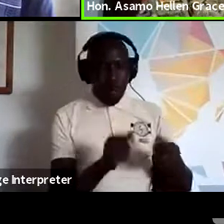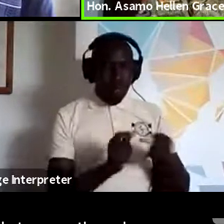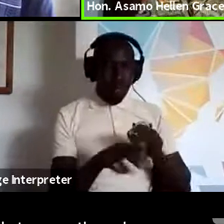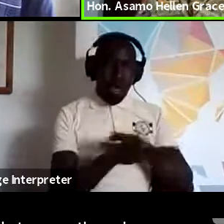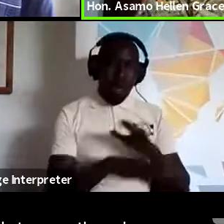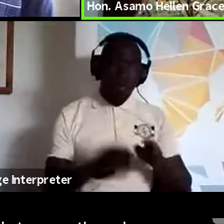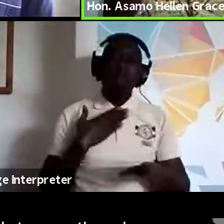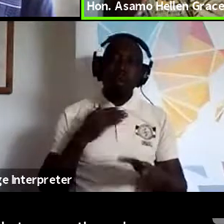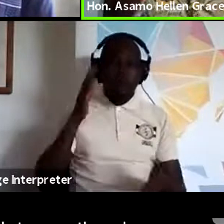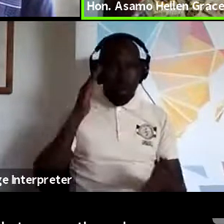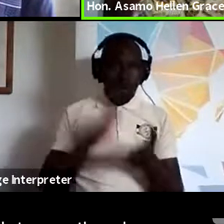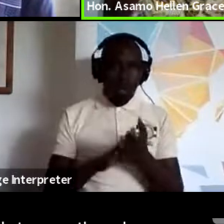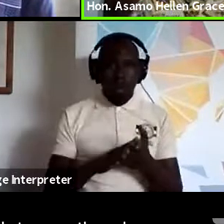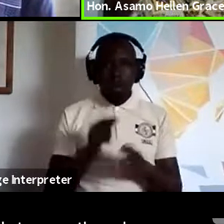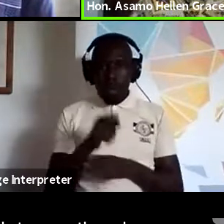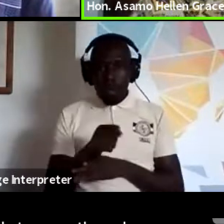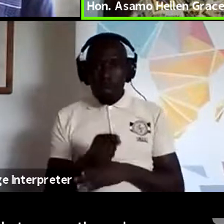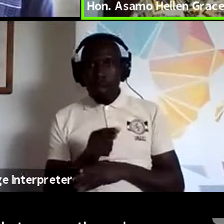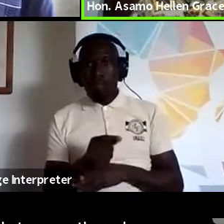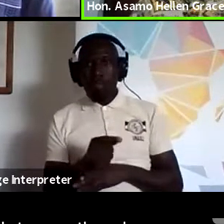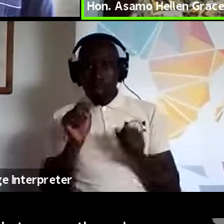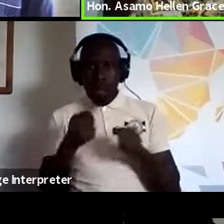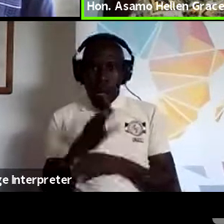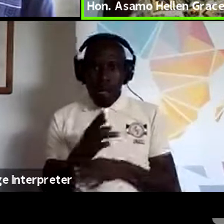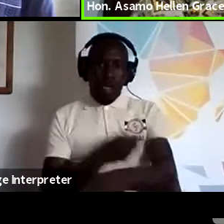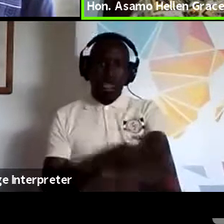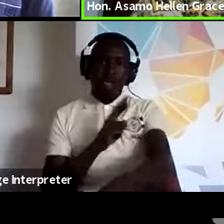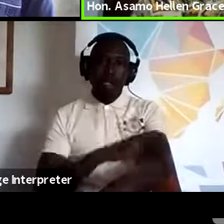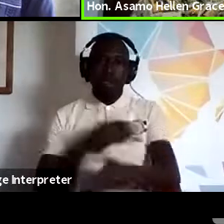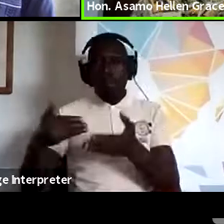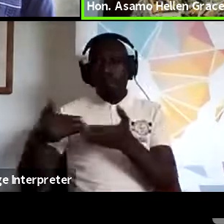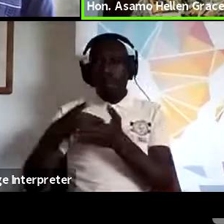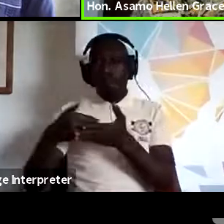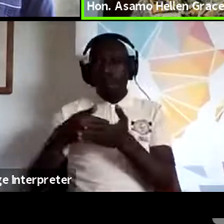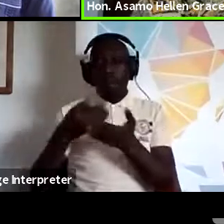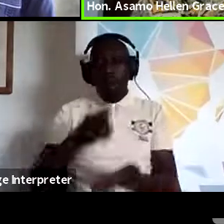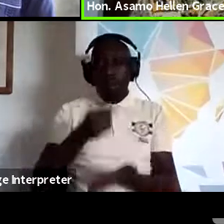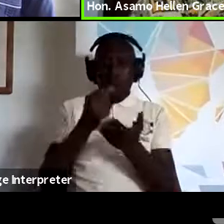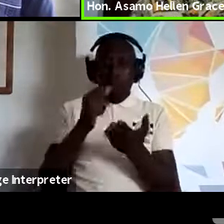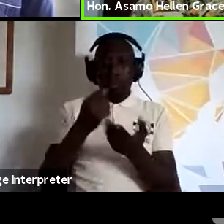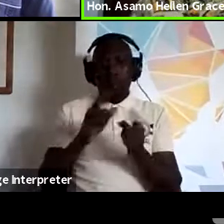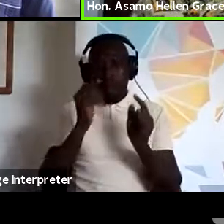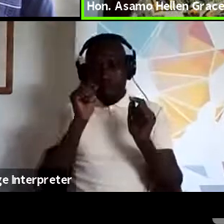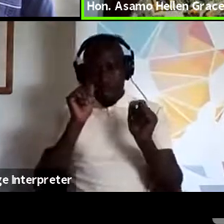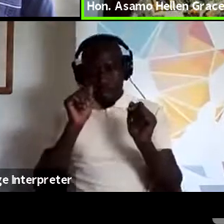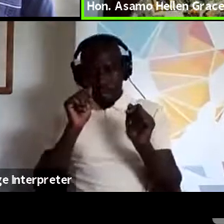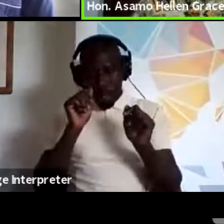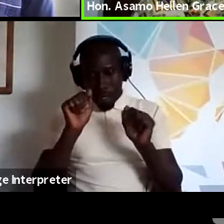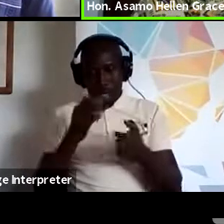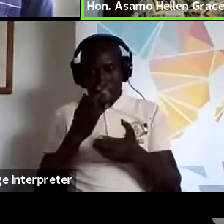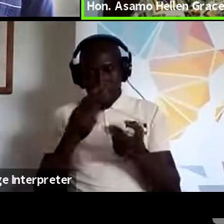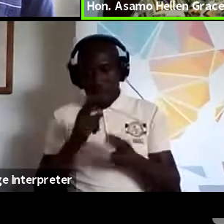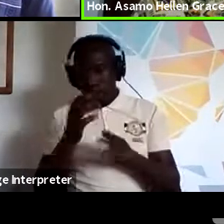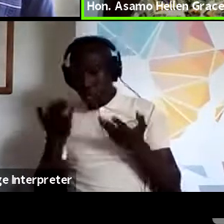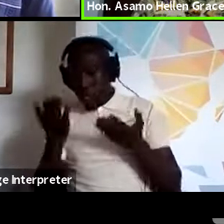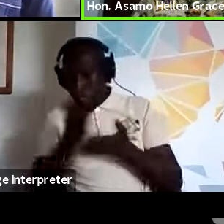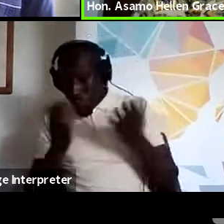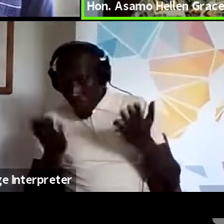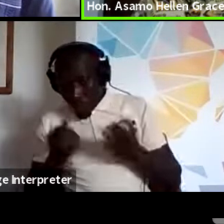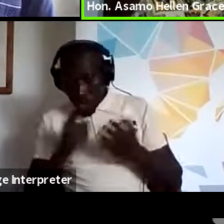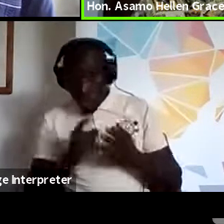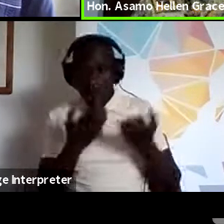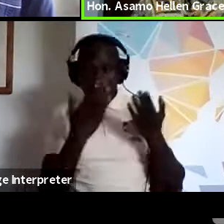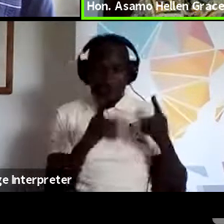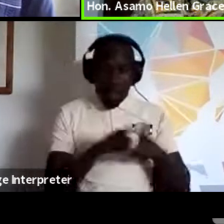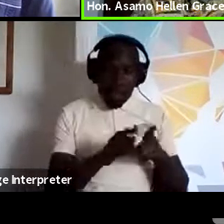to believe it comes with a resource envelope, but we shall start from somewhere and ensure that these things come out. Otherwise, it will